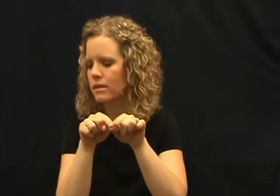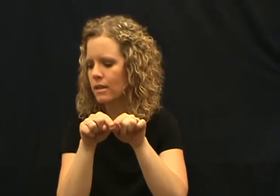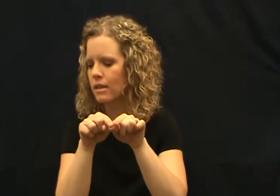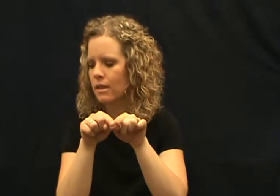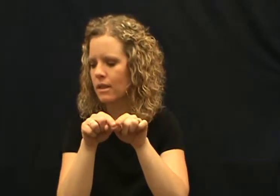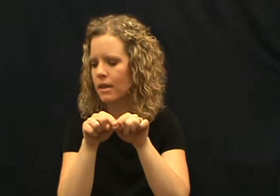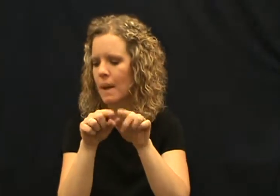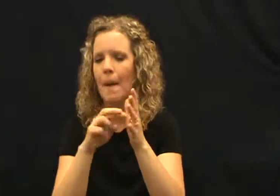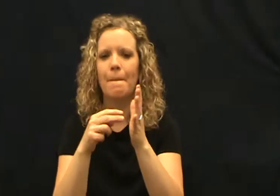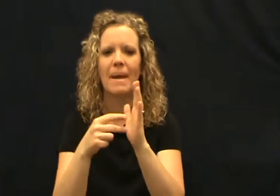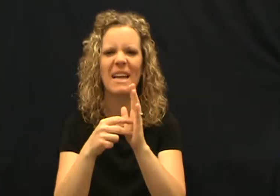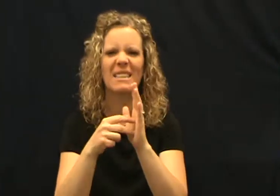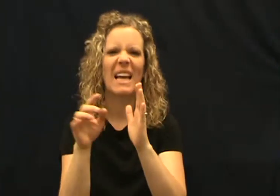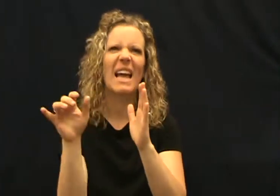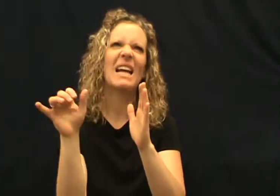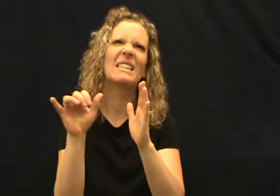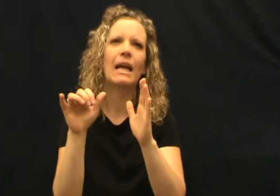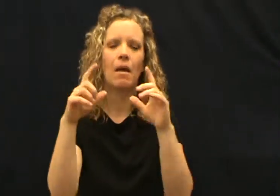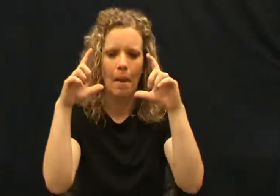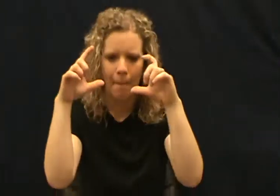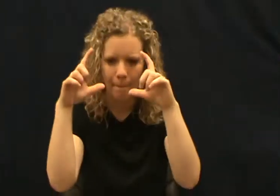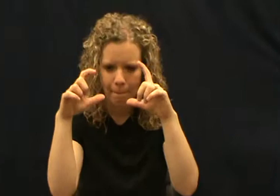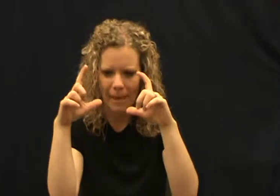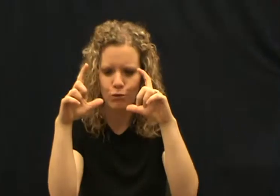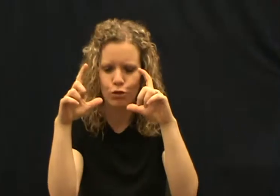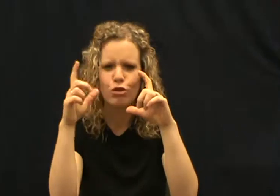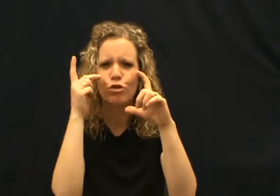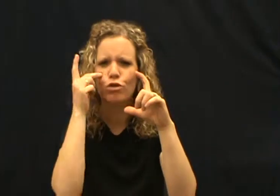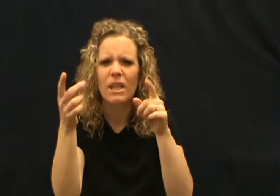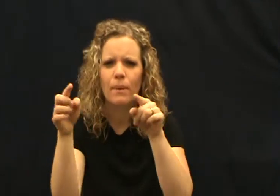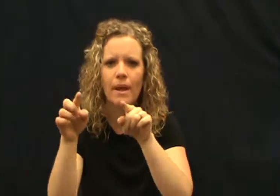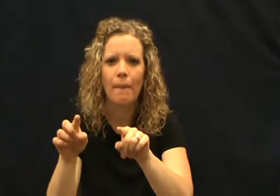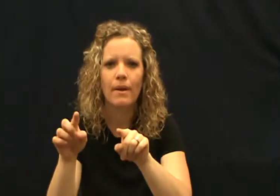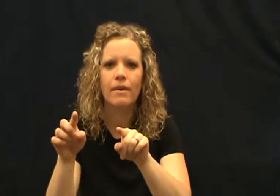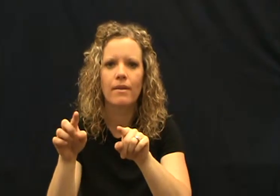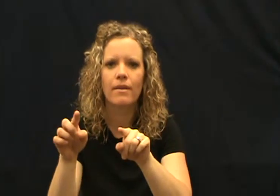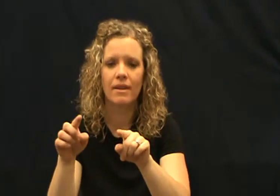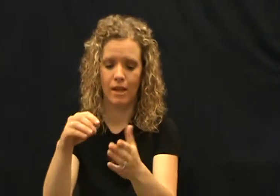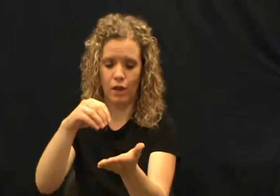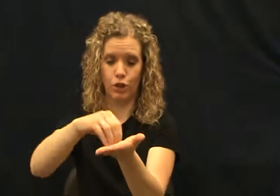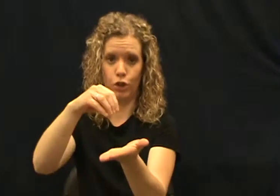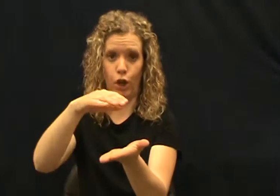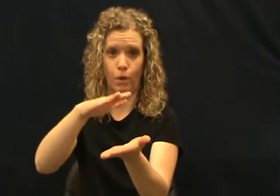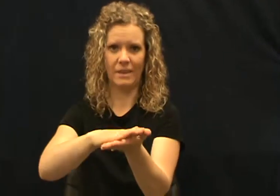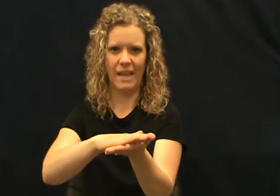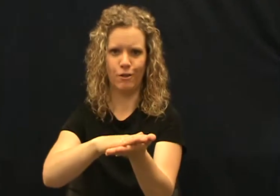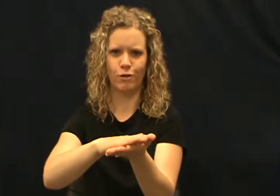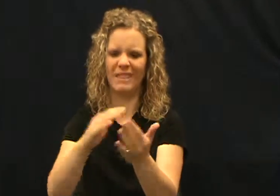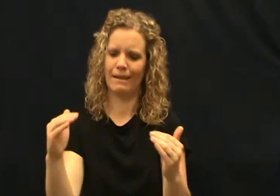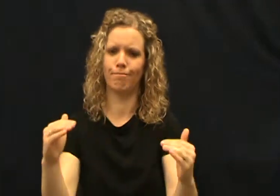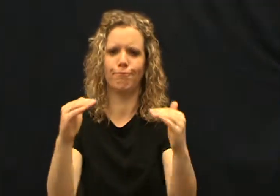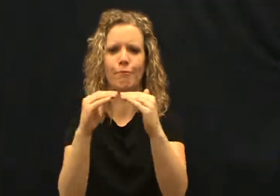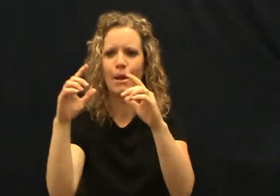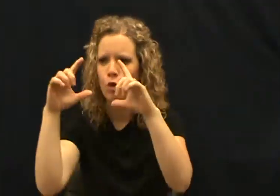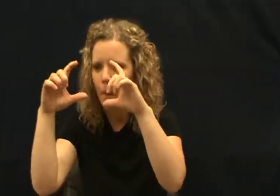each activity. In other words, that documentation works as a picture of the activity and allows you then to